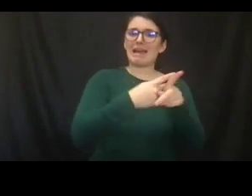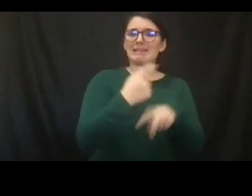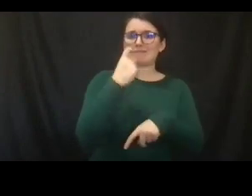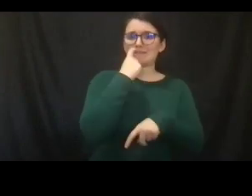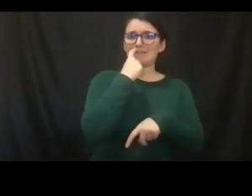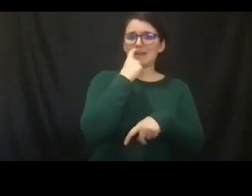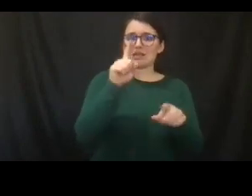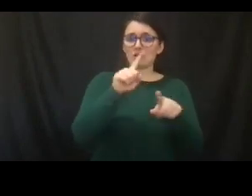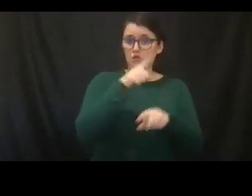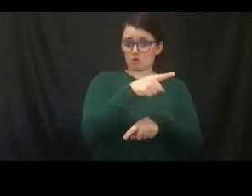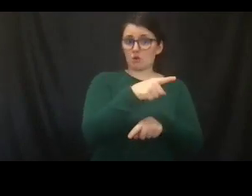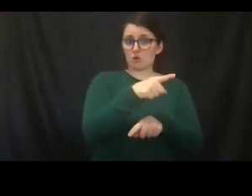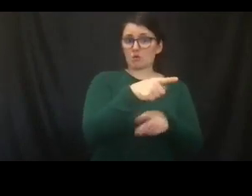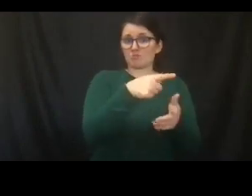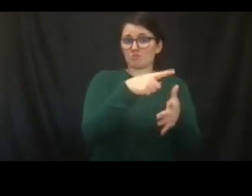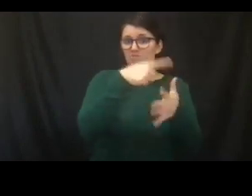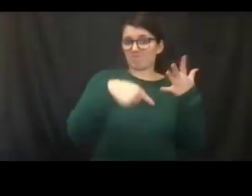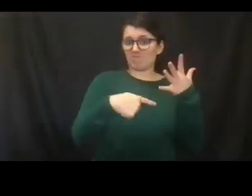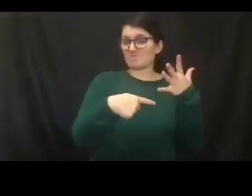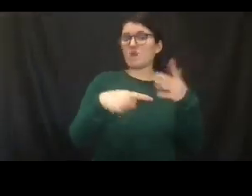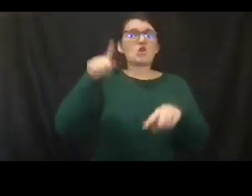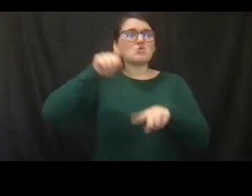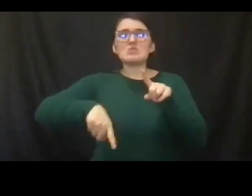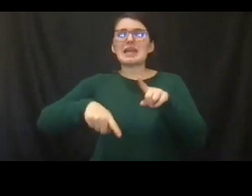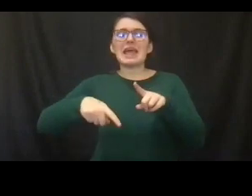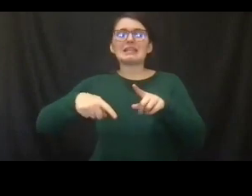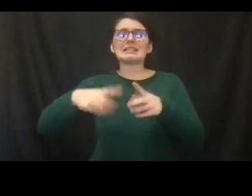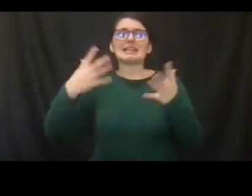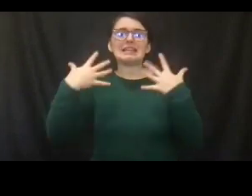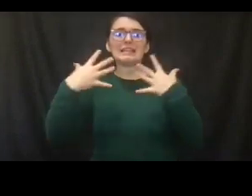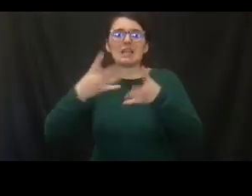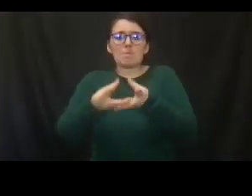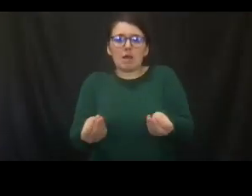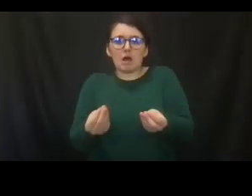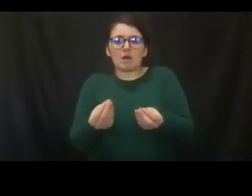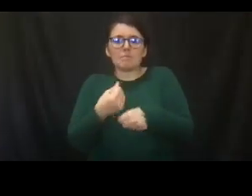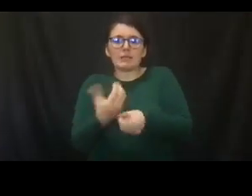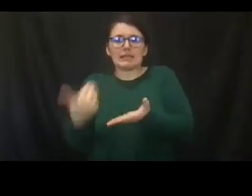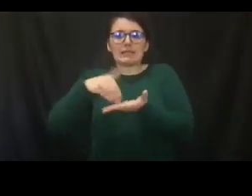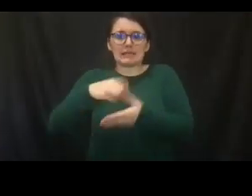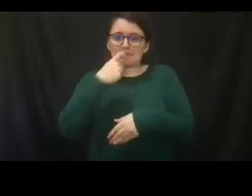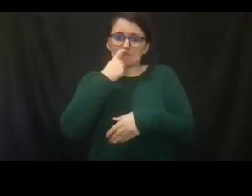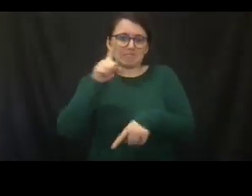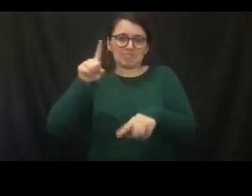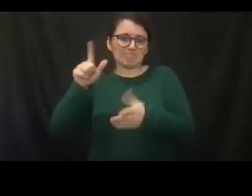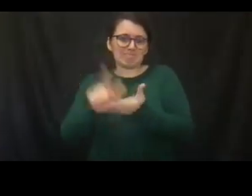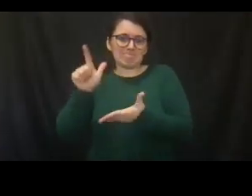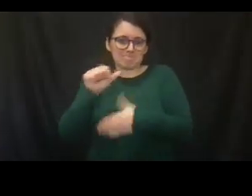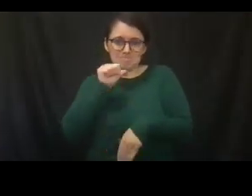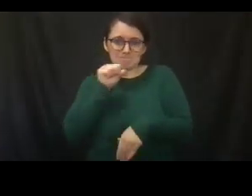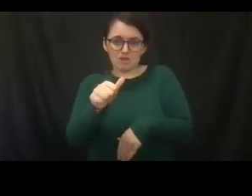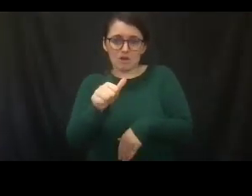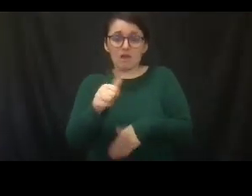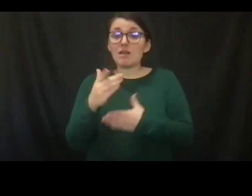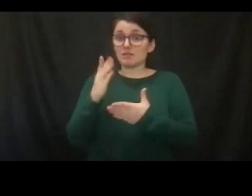types of items that wouldn't be able to be remelted and remade into glass. Yes. And often people think glass is a good